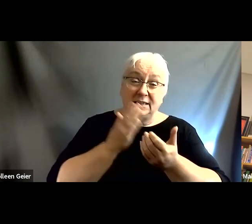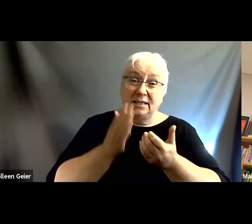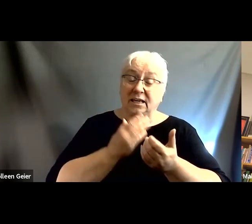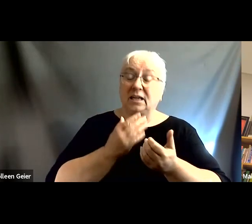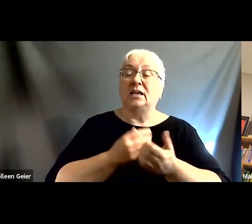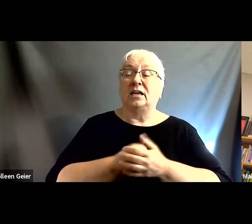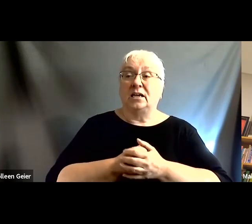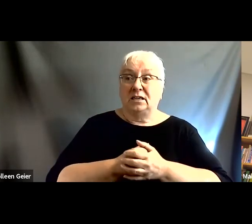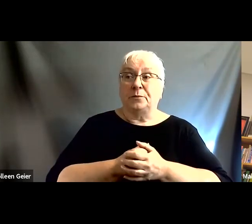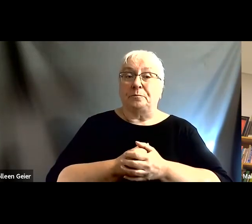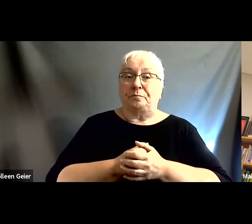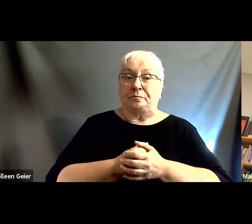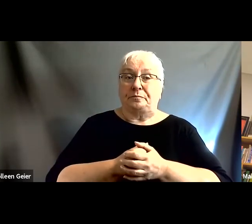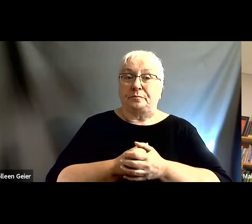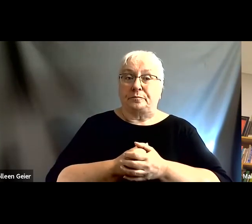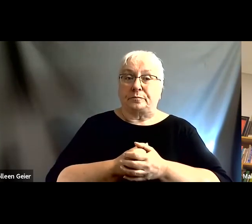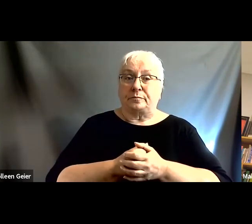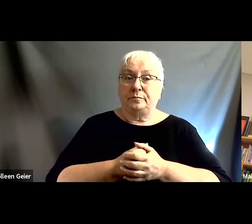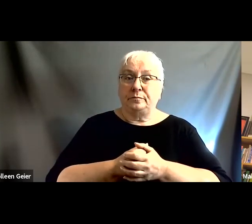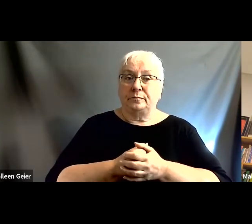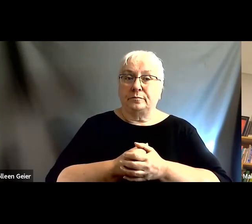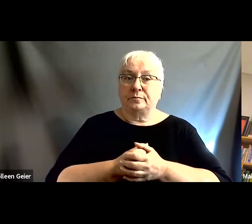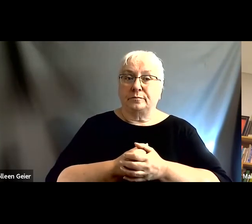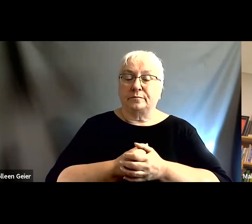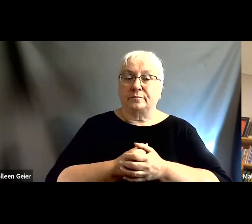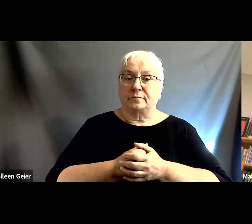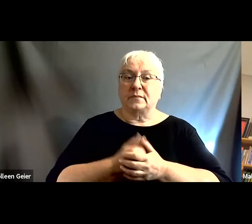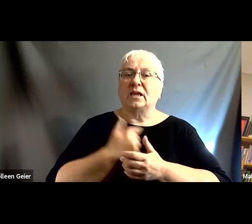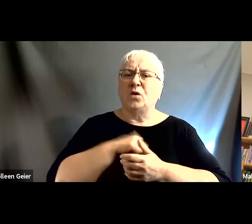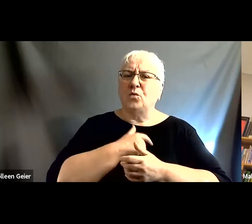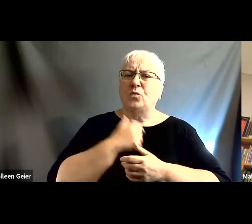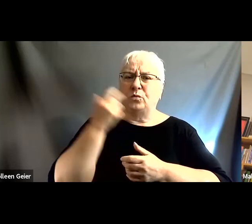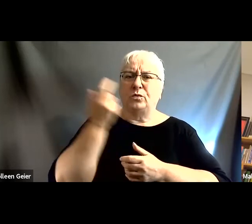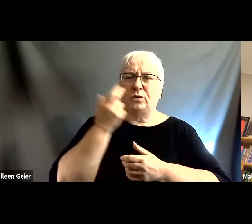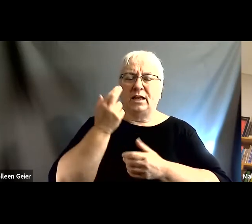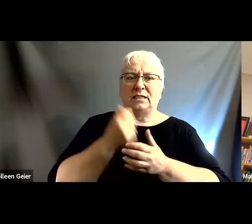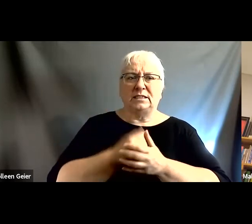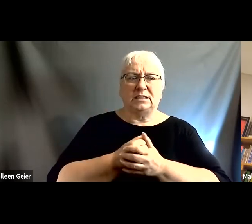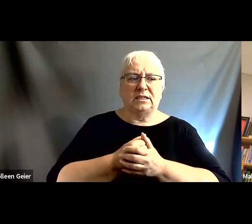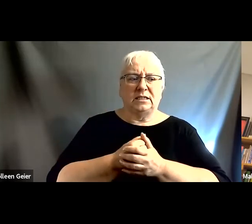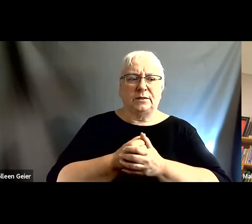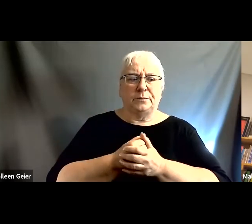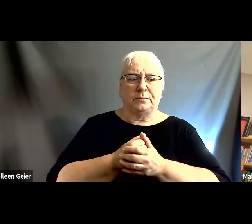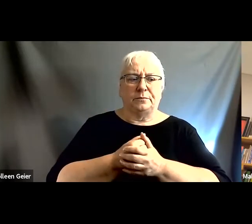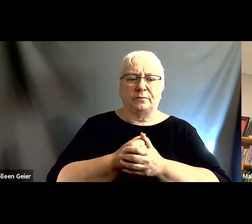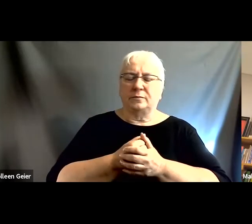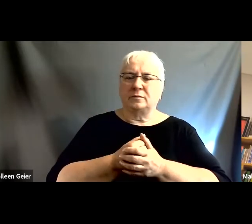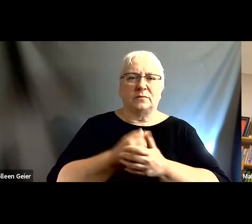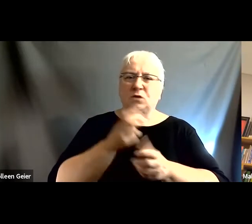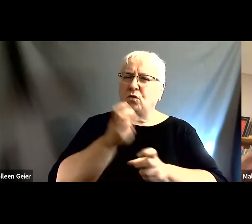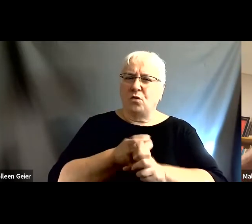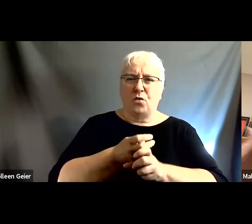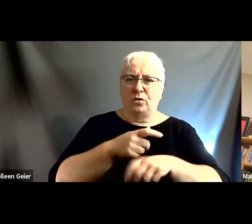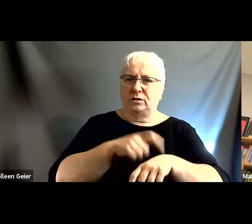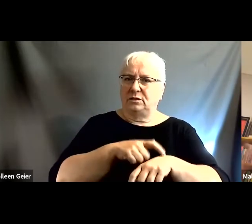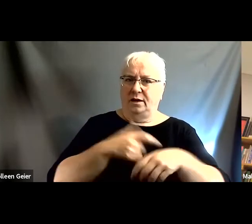to this. And we realize that this is a very, very difficult time. But I